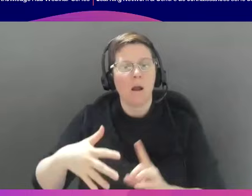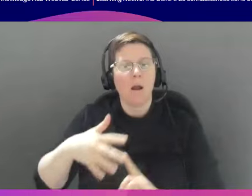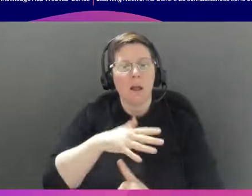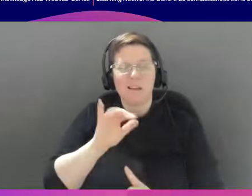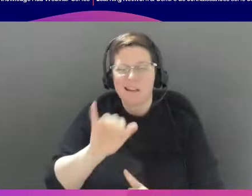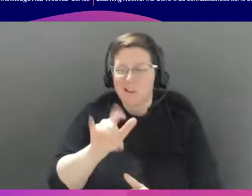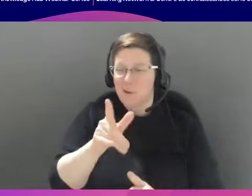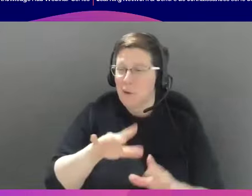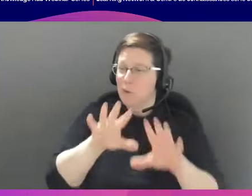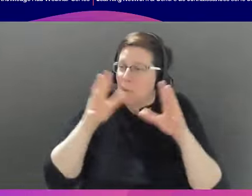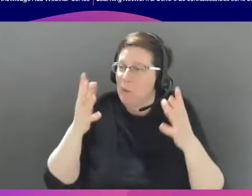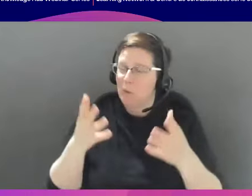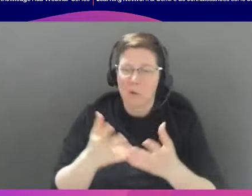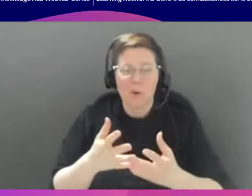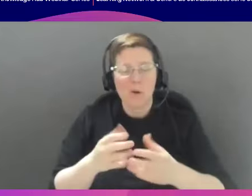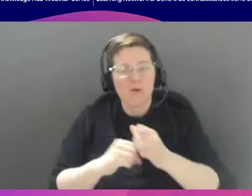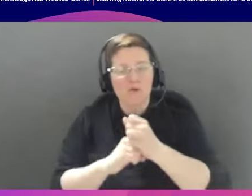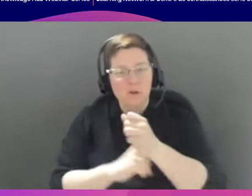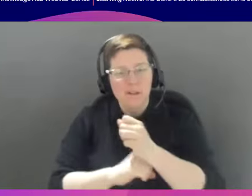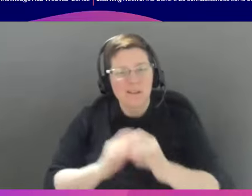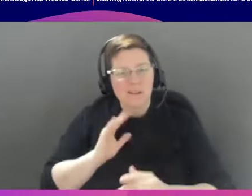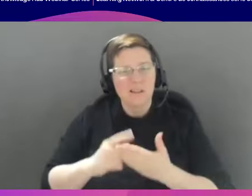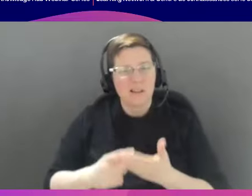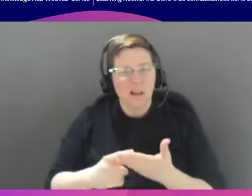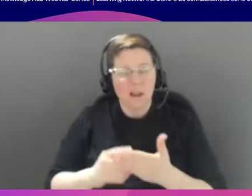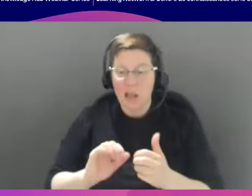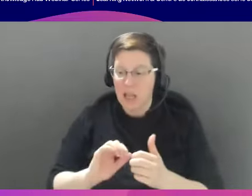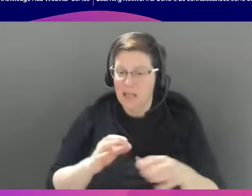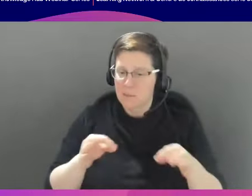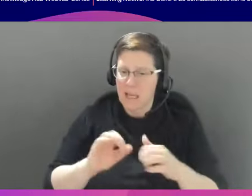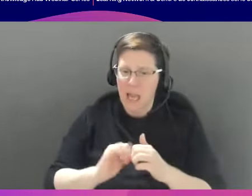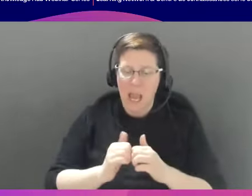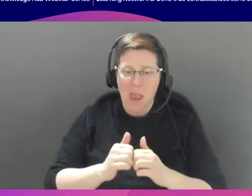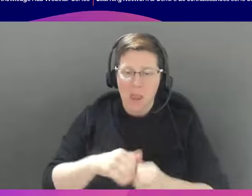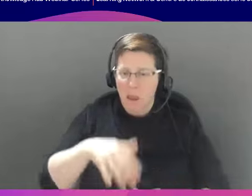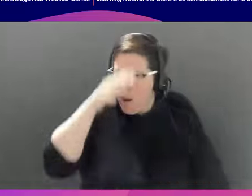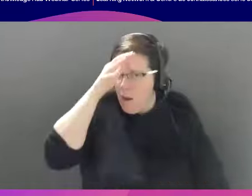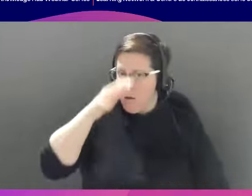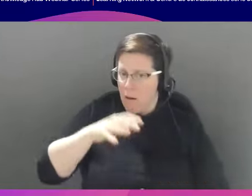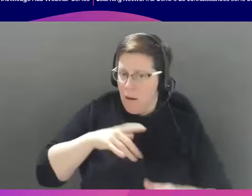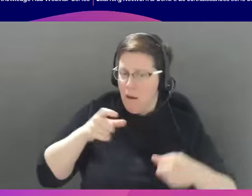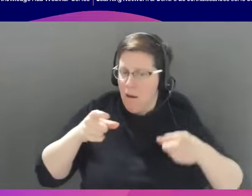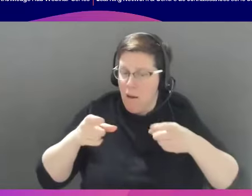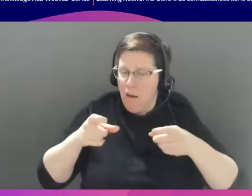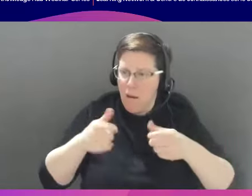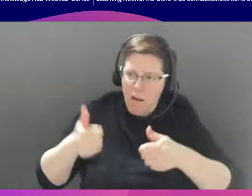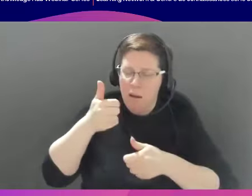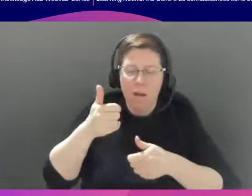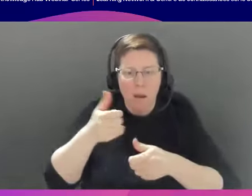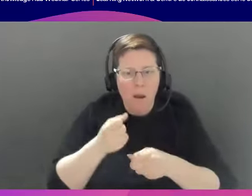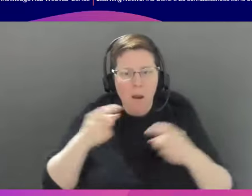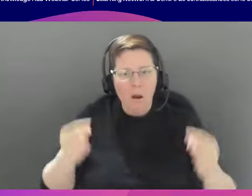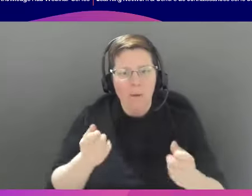structures that we were discussing earlier, about how the patriarchy harms us all, and how masculinity and gender